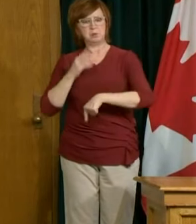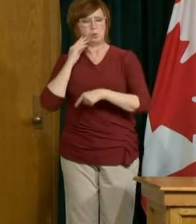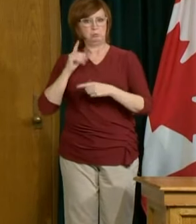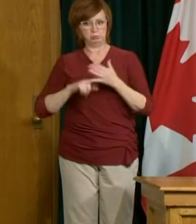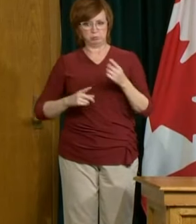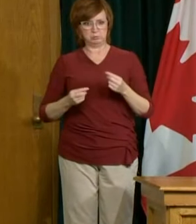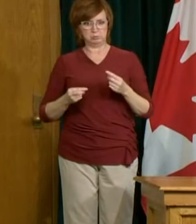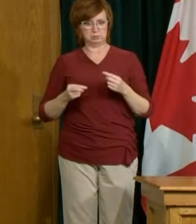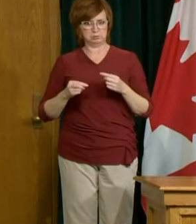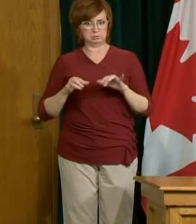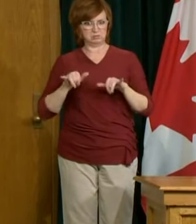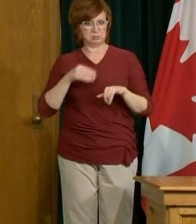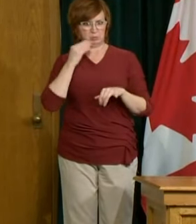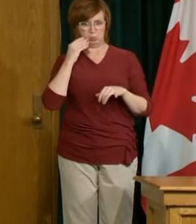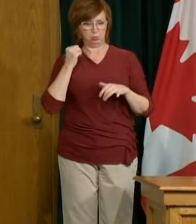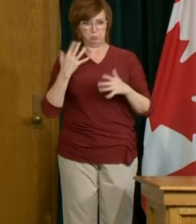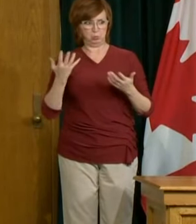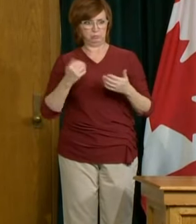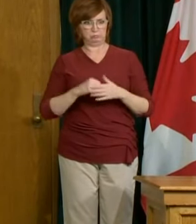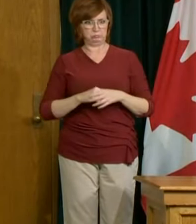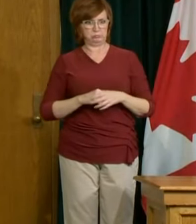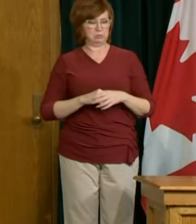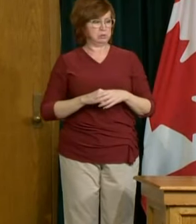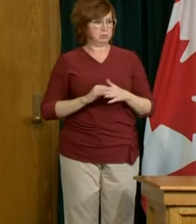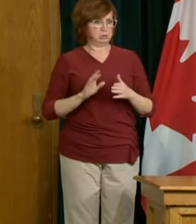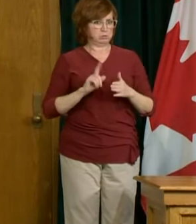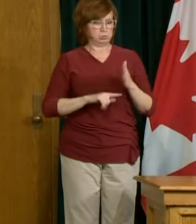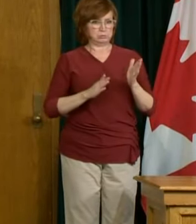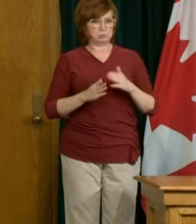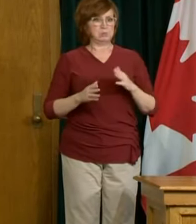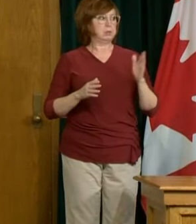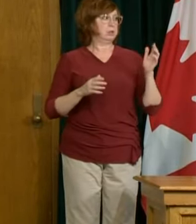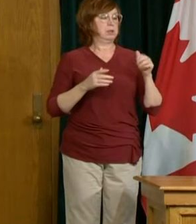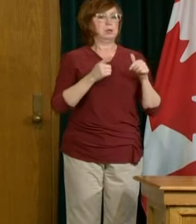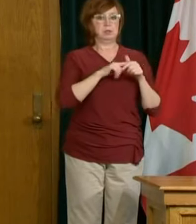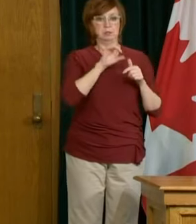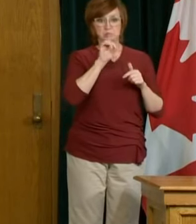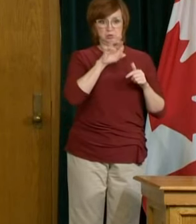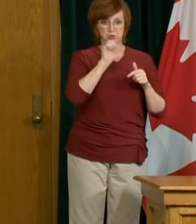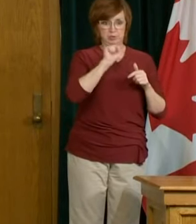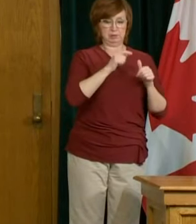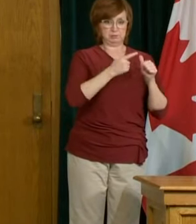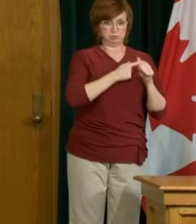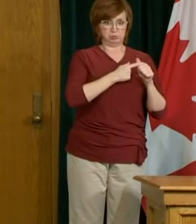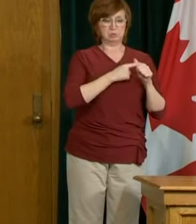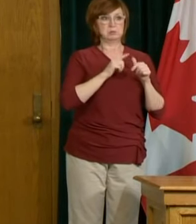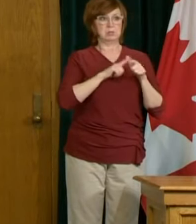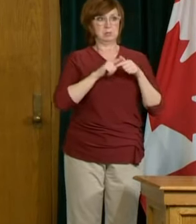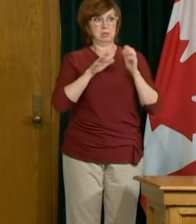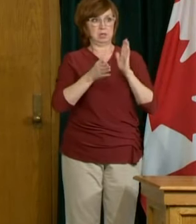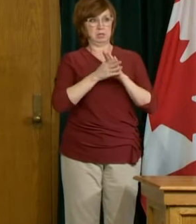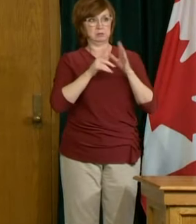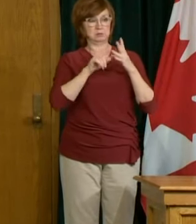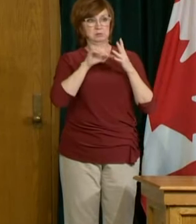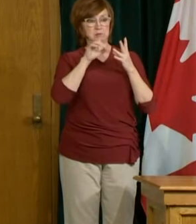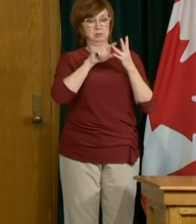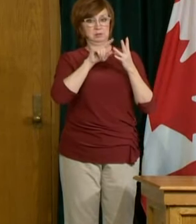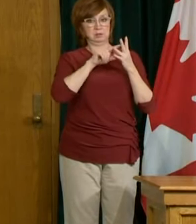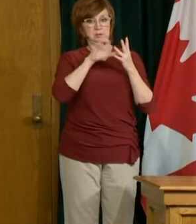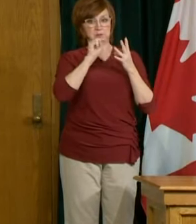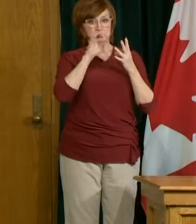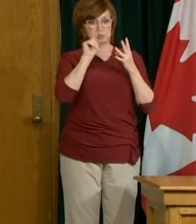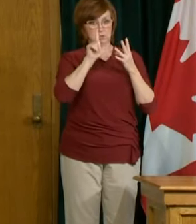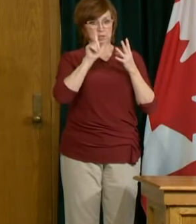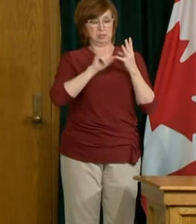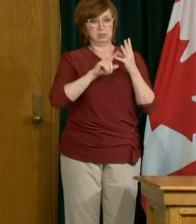So maybe I'll make an initial comment and maybe ask Scott or Susan to expand on that. So whenever people provide services close to